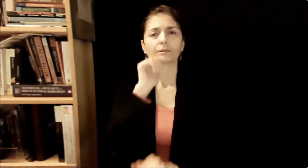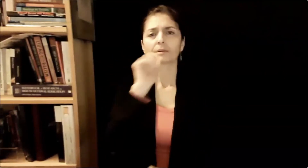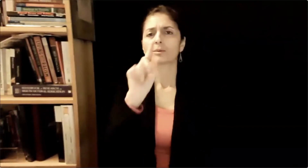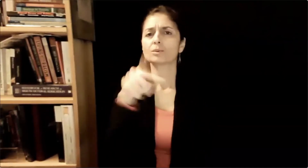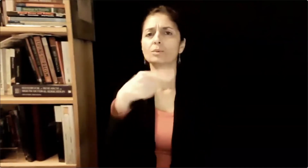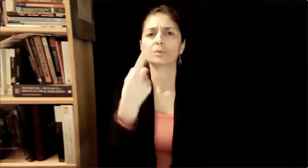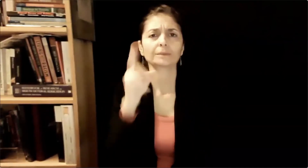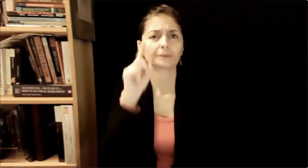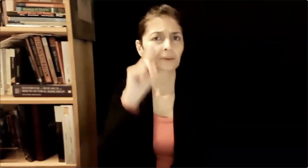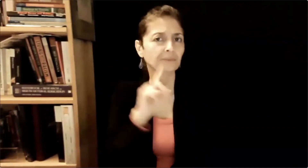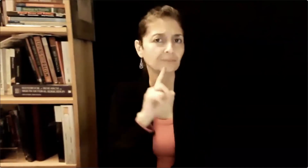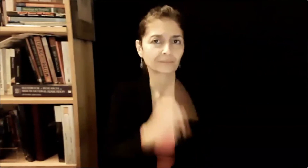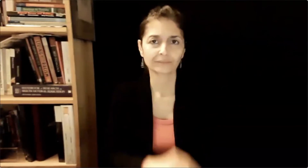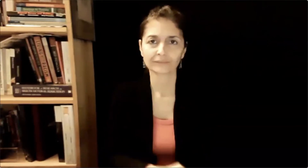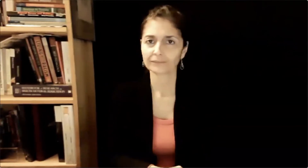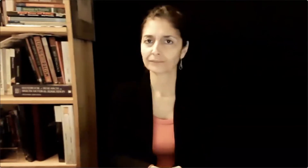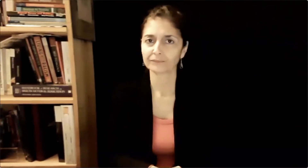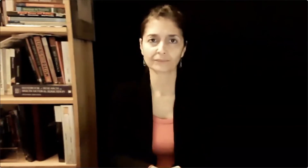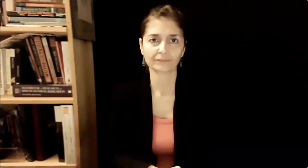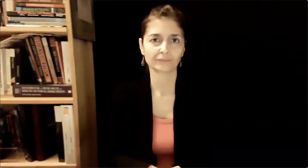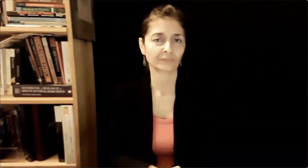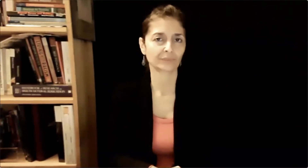child is not only deaf.